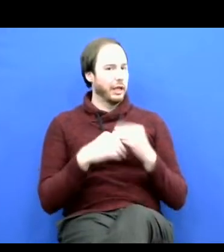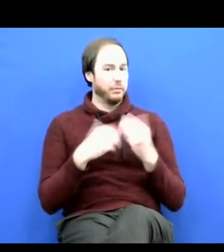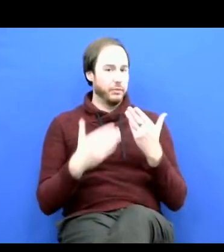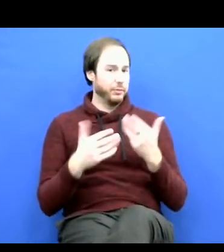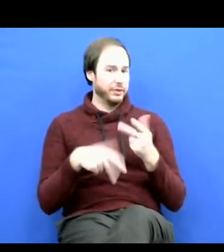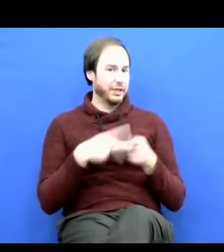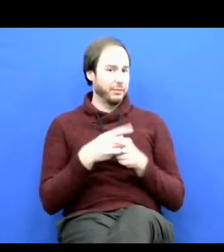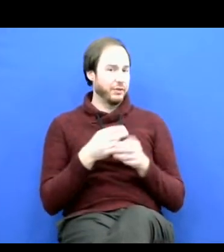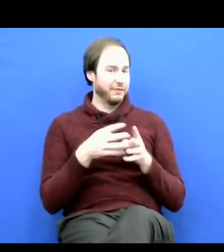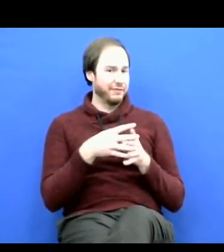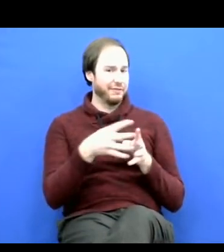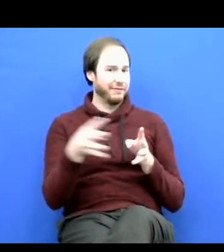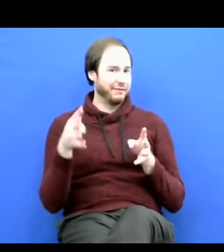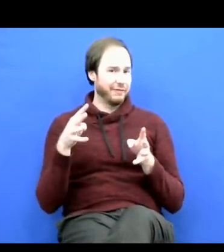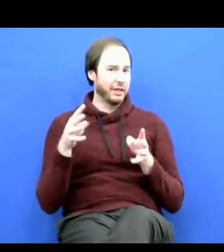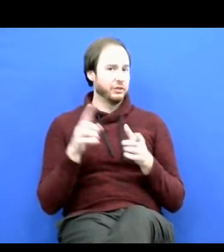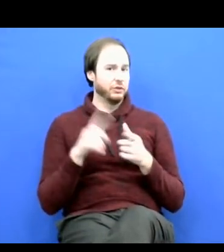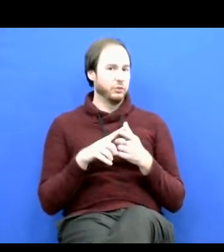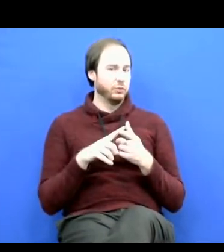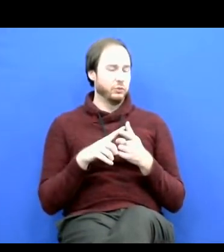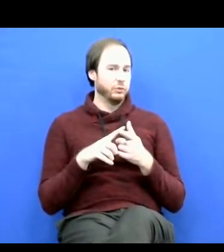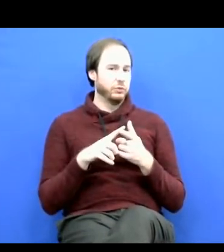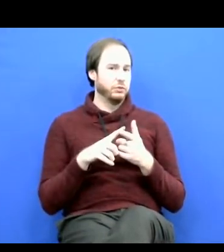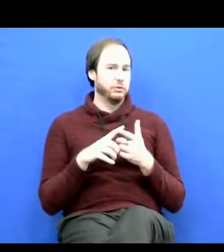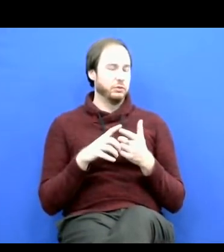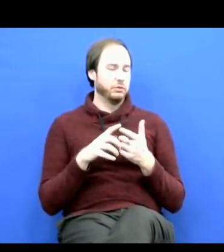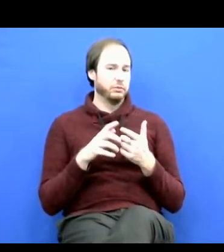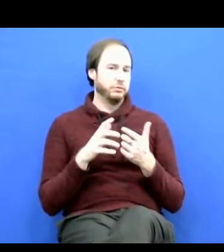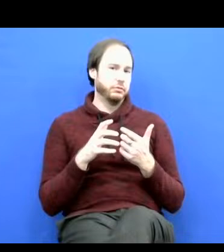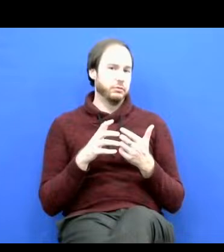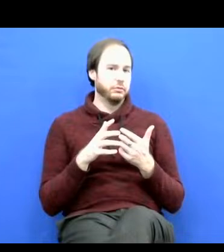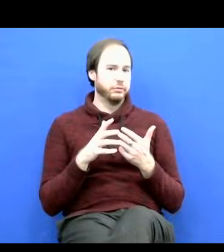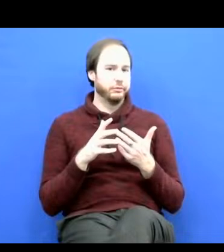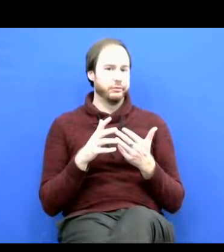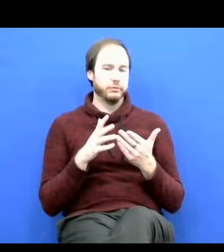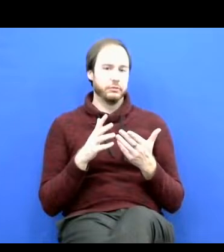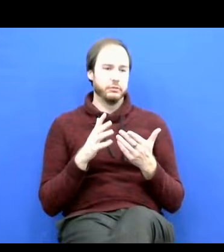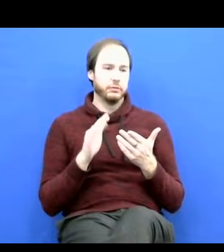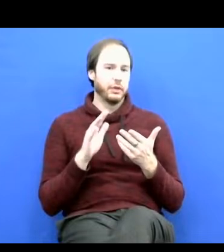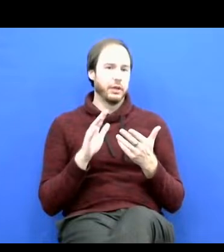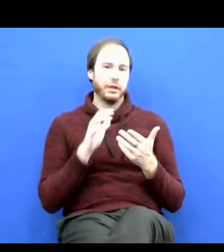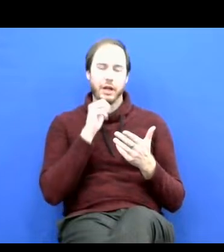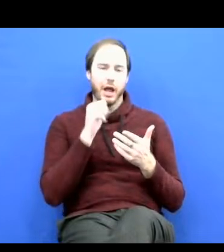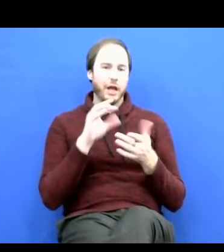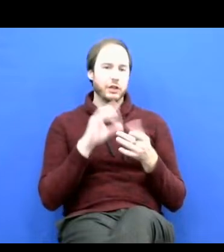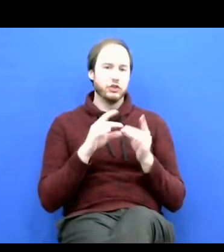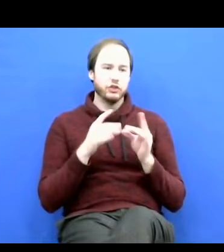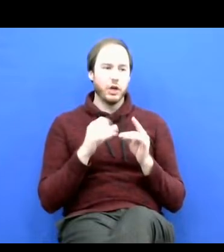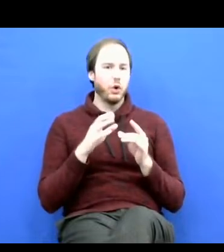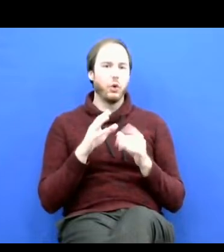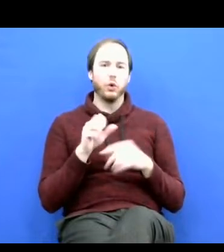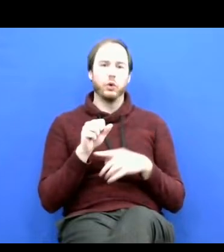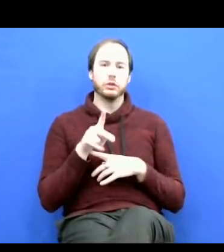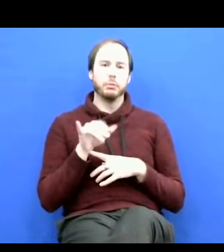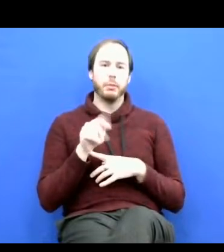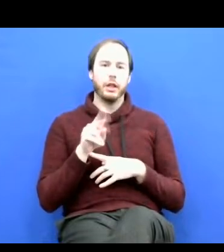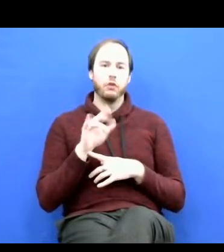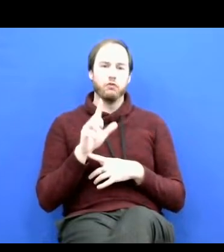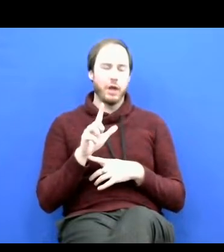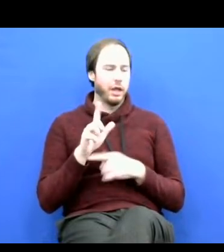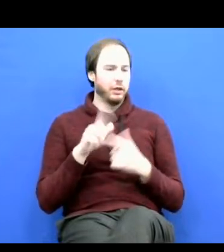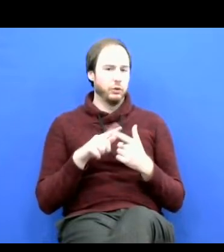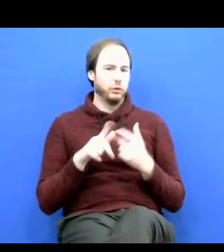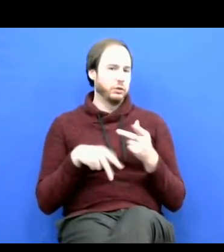that kind of blends in, not some kind of chain link fence, but maybe split rail fence, some kind of fence being put